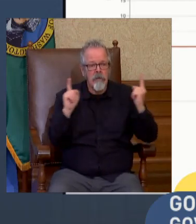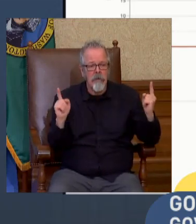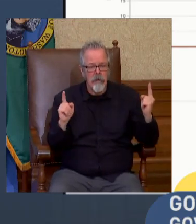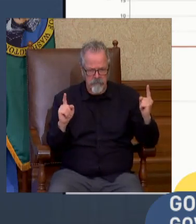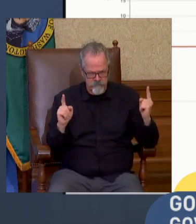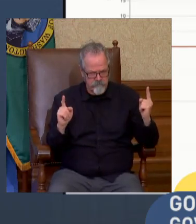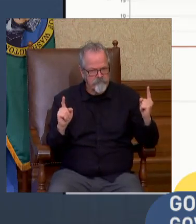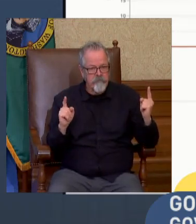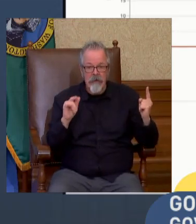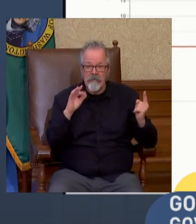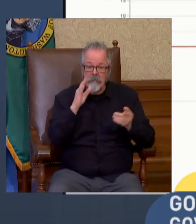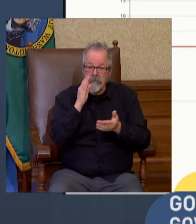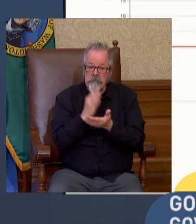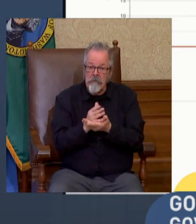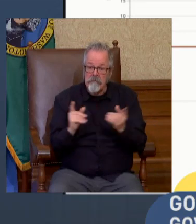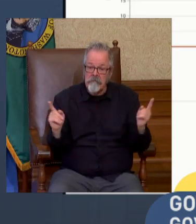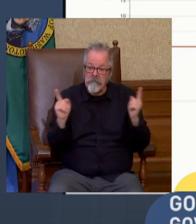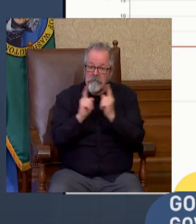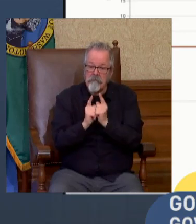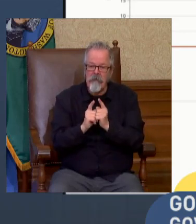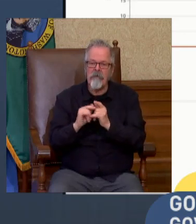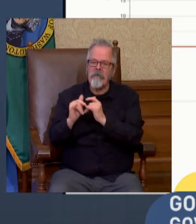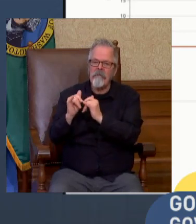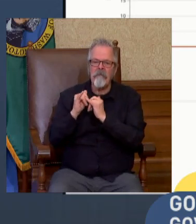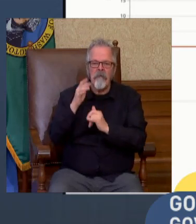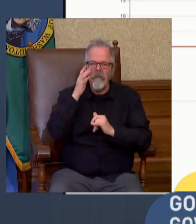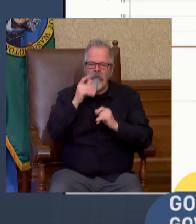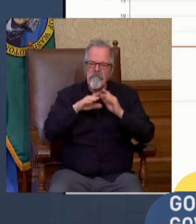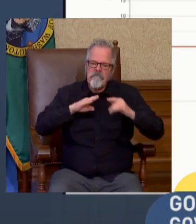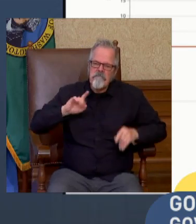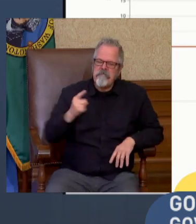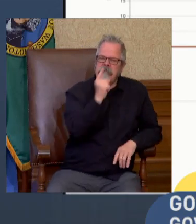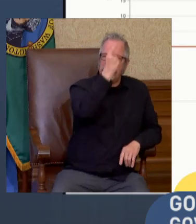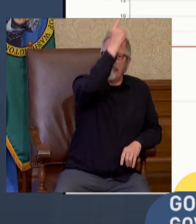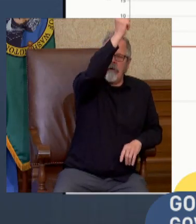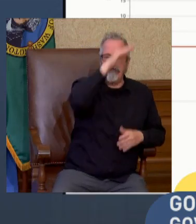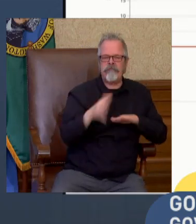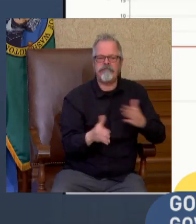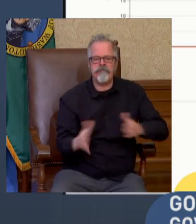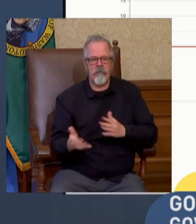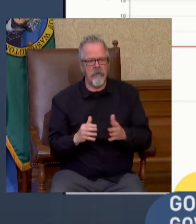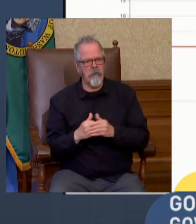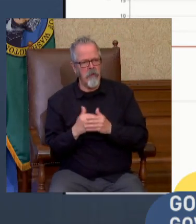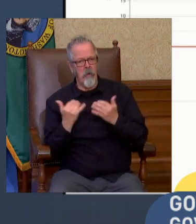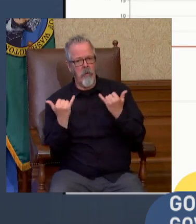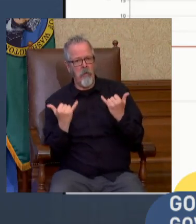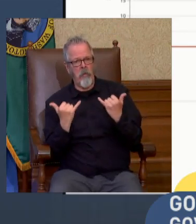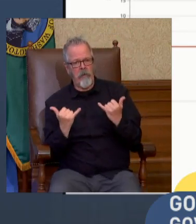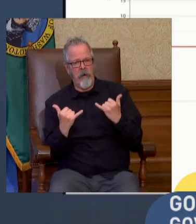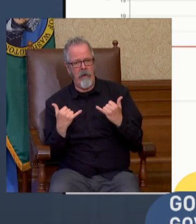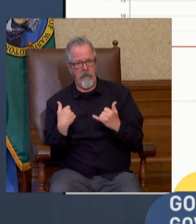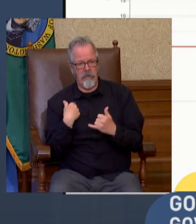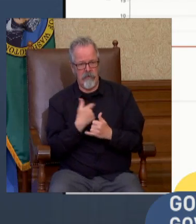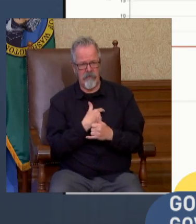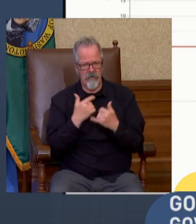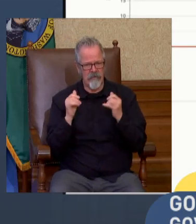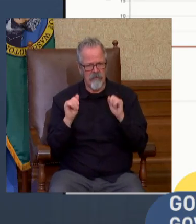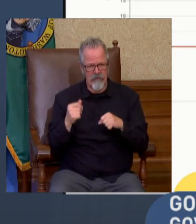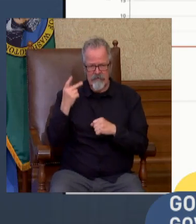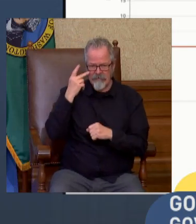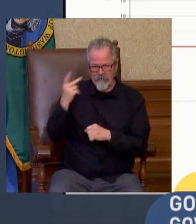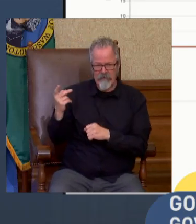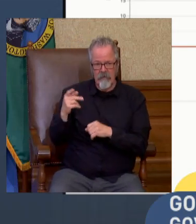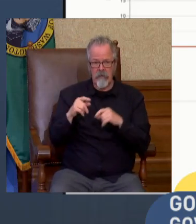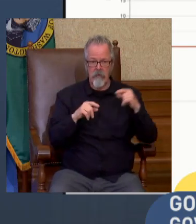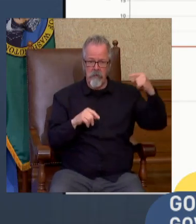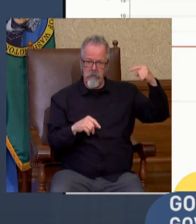down. Their projection is it will continue to go down, but only because we're doing our social modeling, our social distancing. It would start to